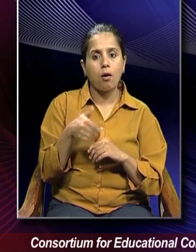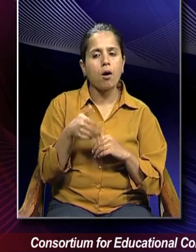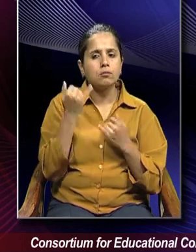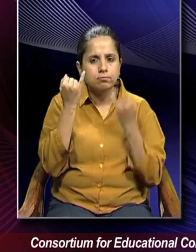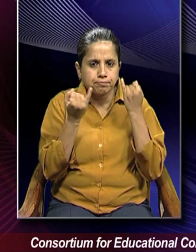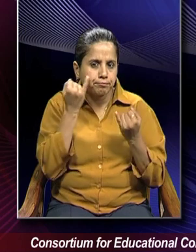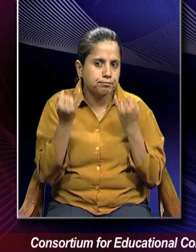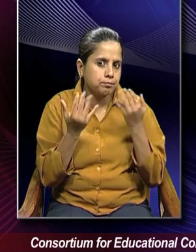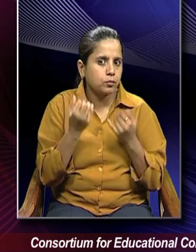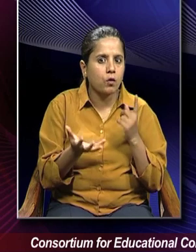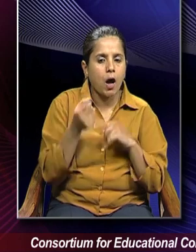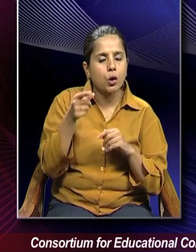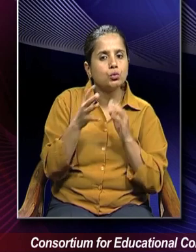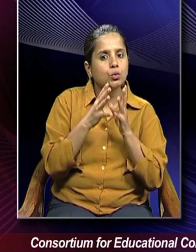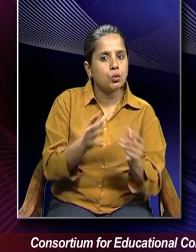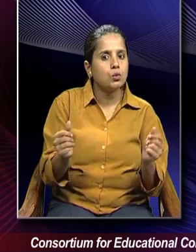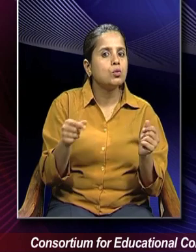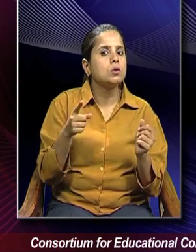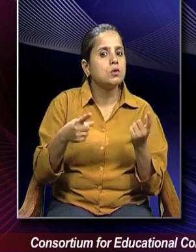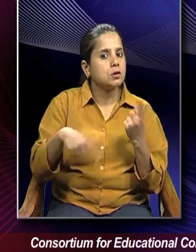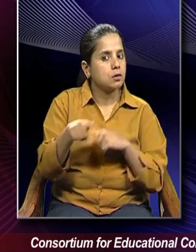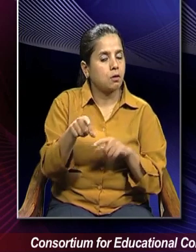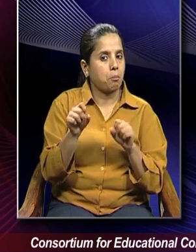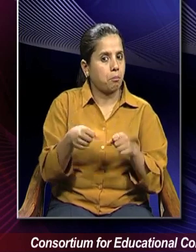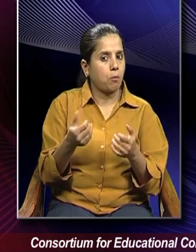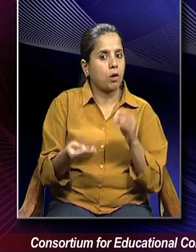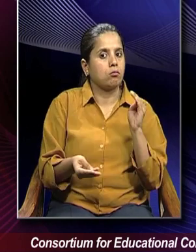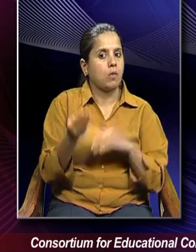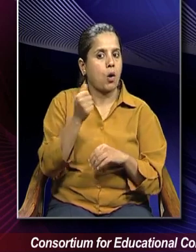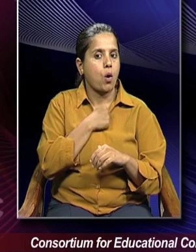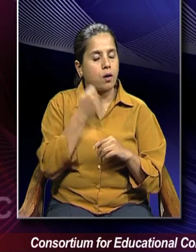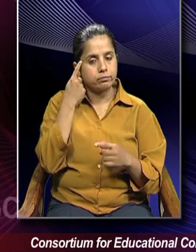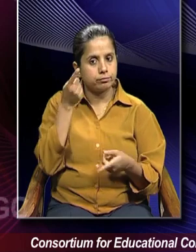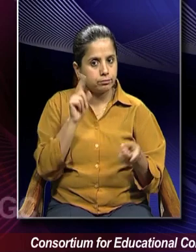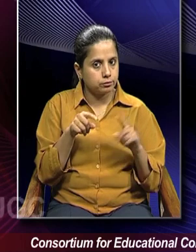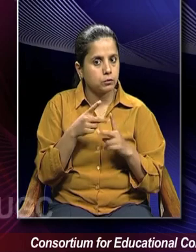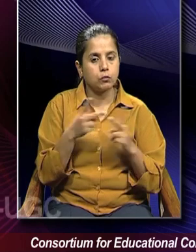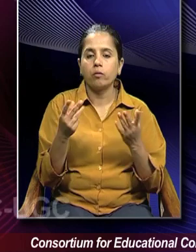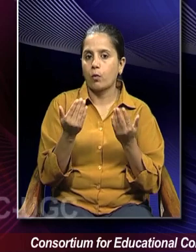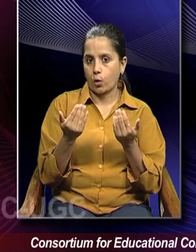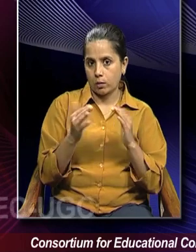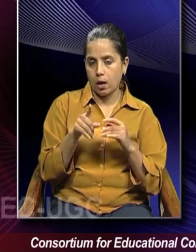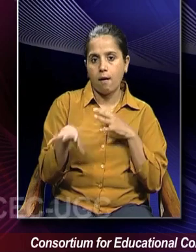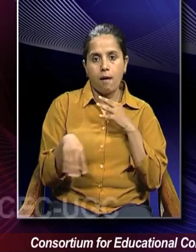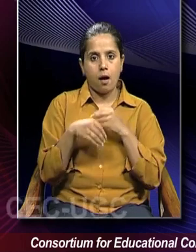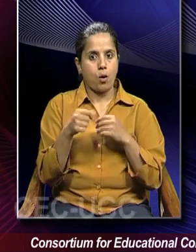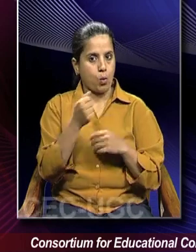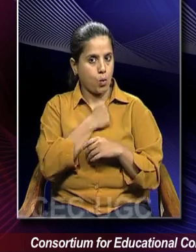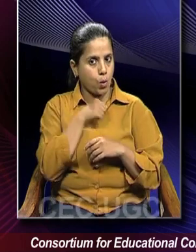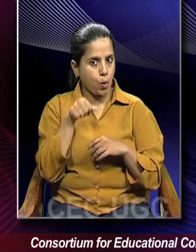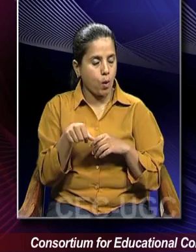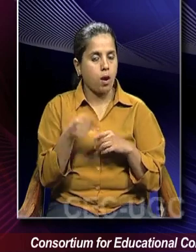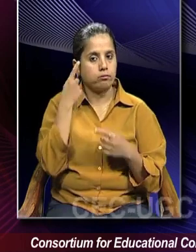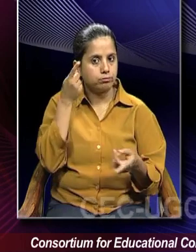to find that solution which can increase our strategic capacities, which can add to our strategic